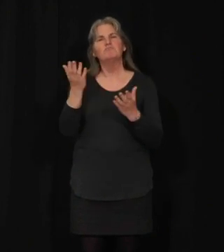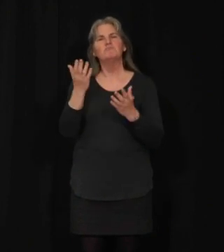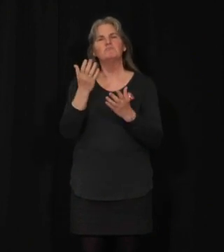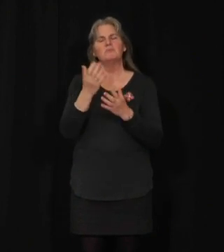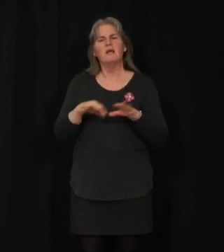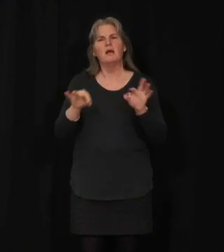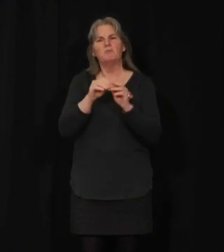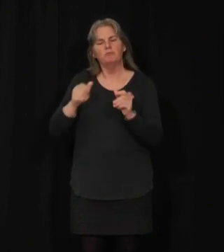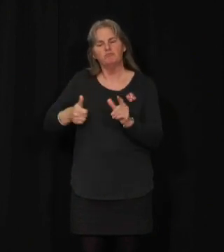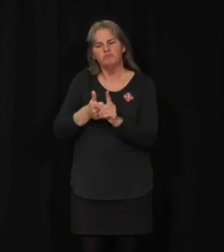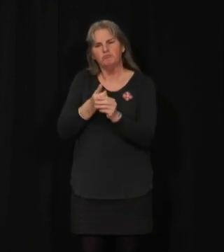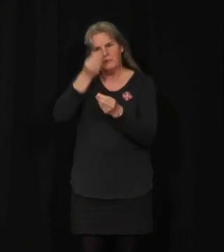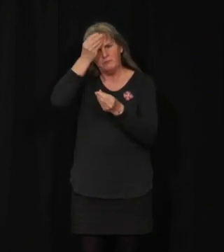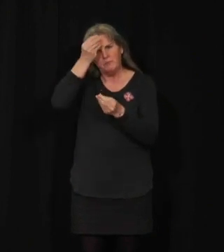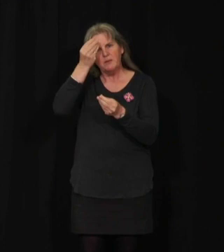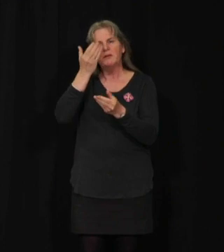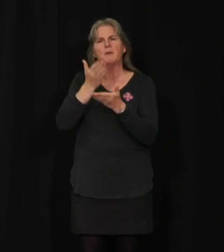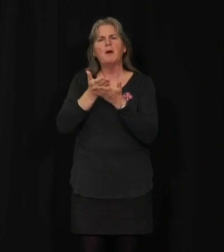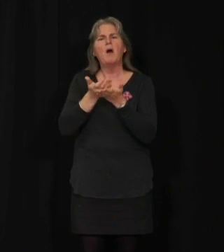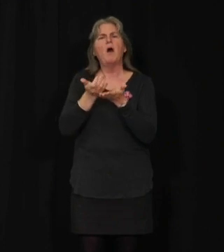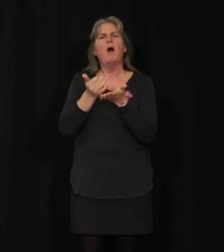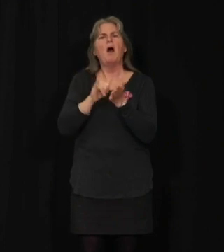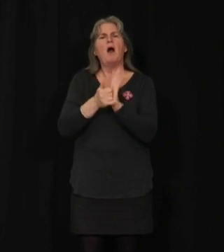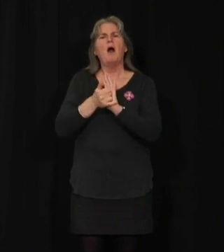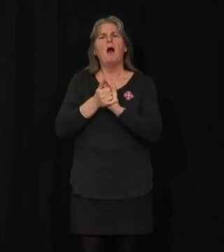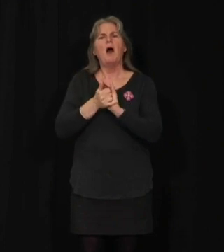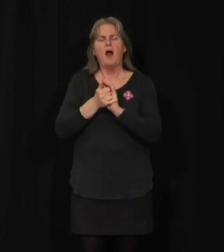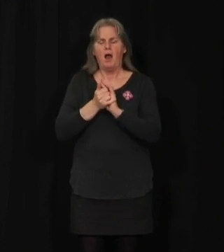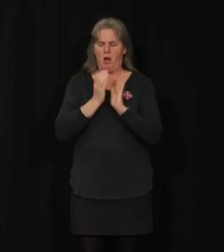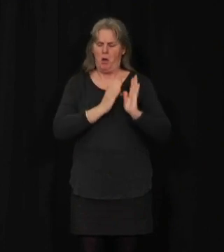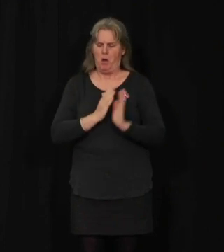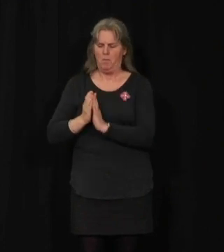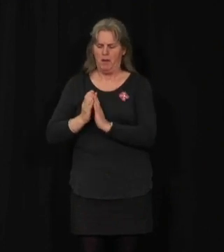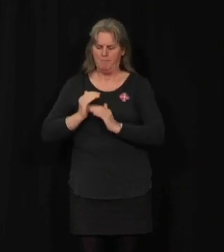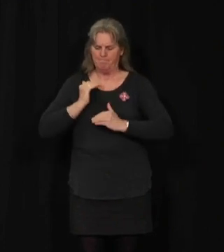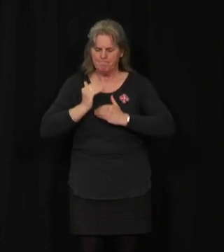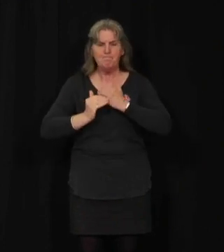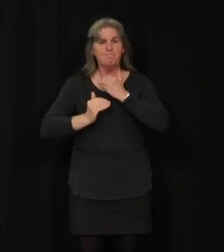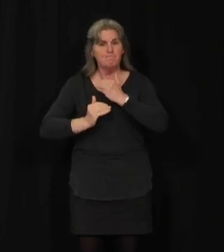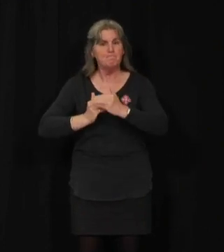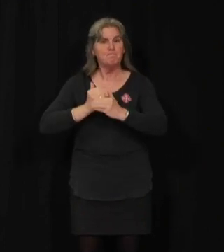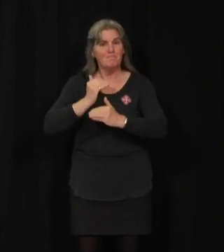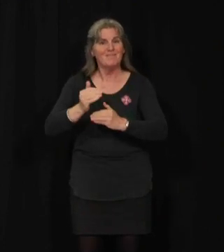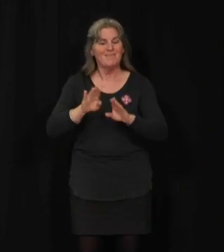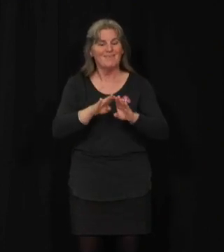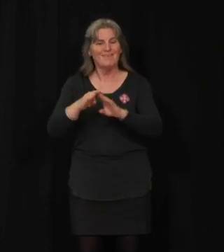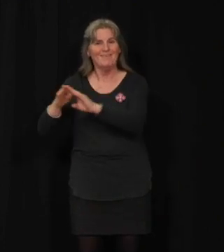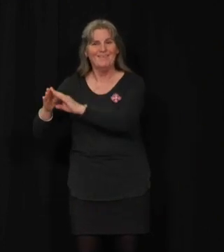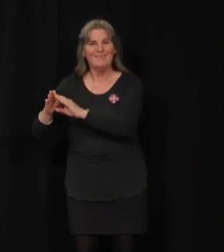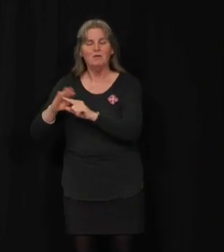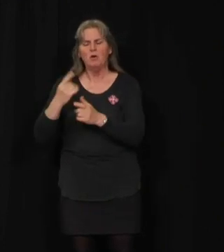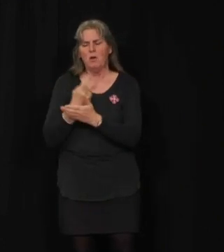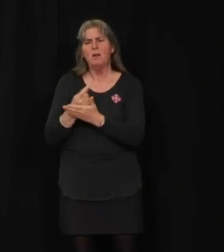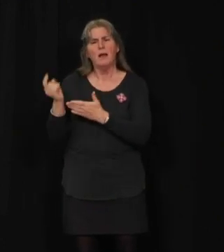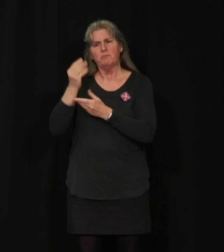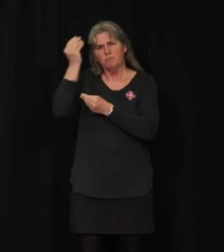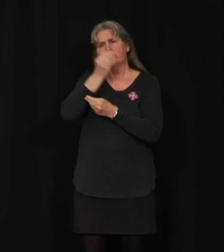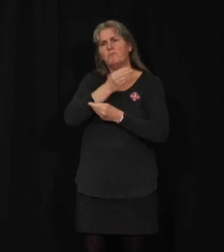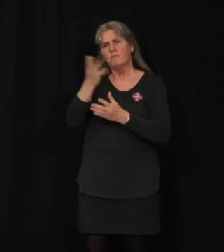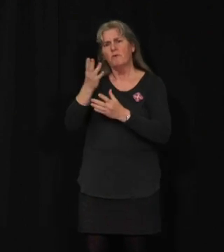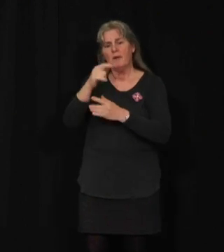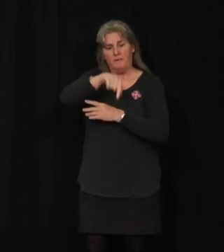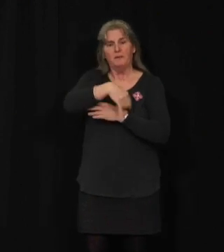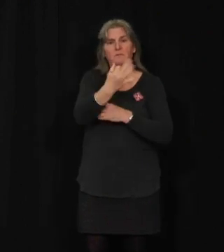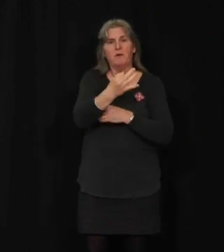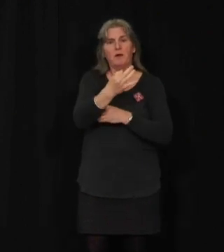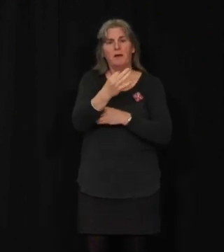important updated information about how our replanning strategy is progressing. As I mentioned last week, we will have a plan to share on Friday